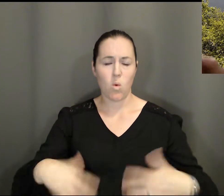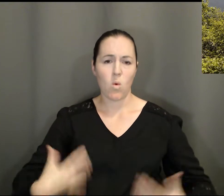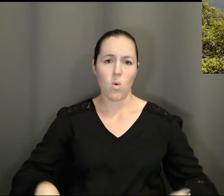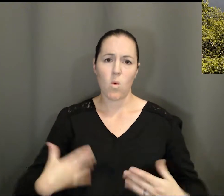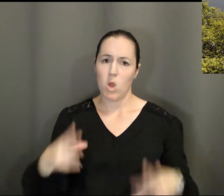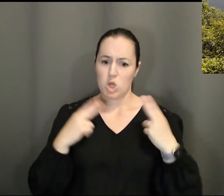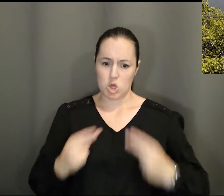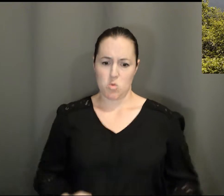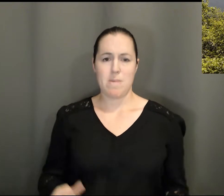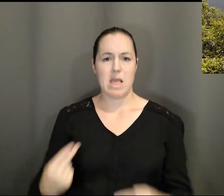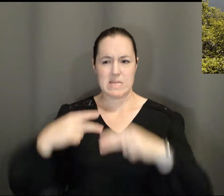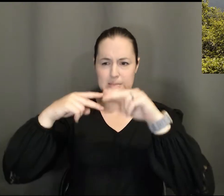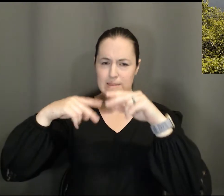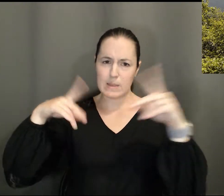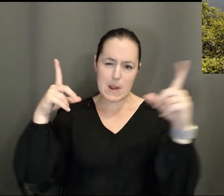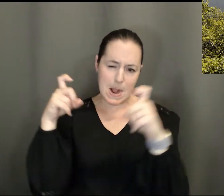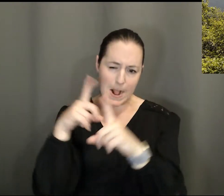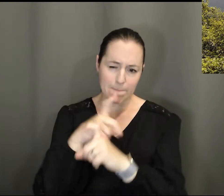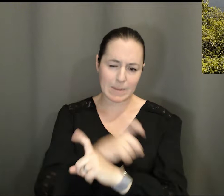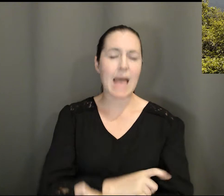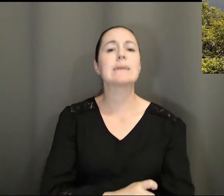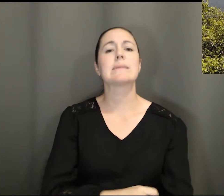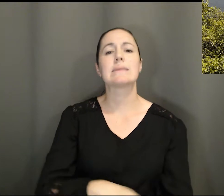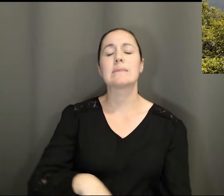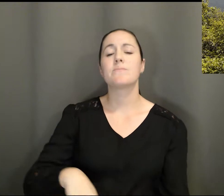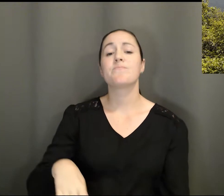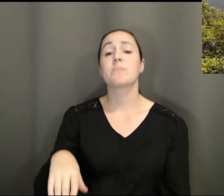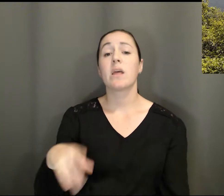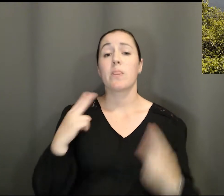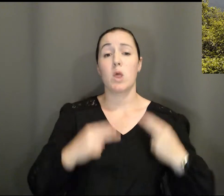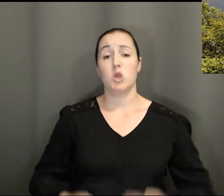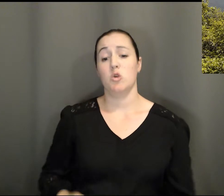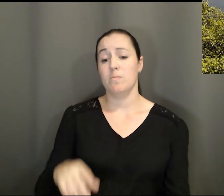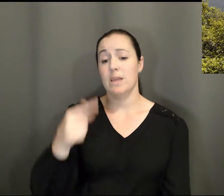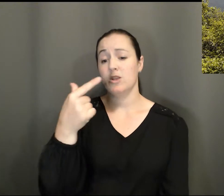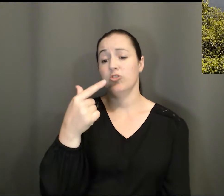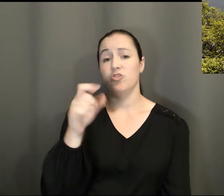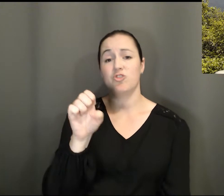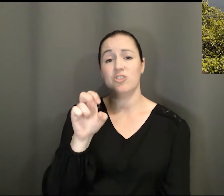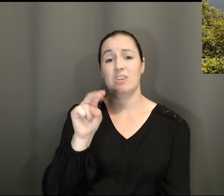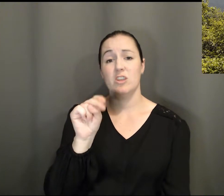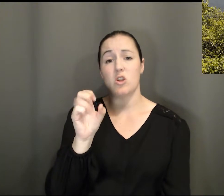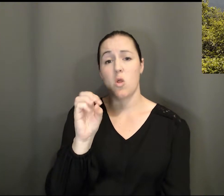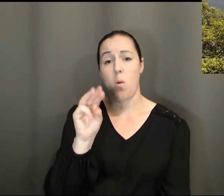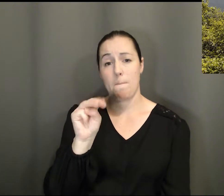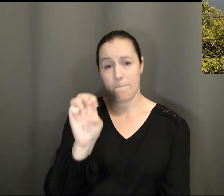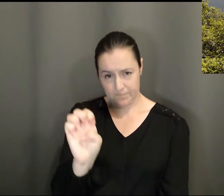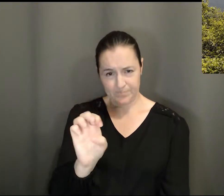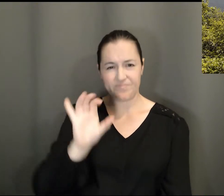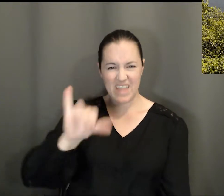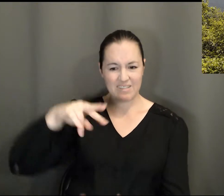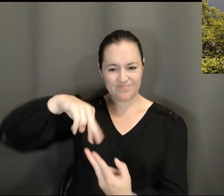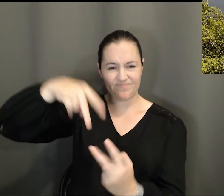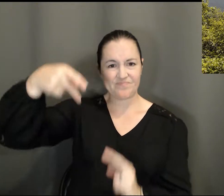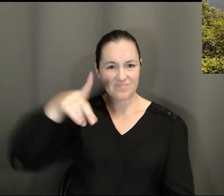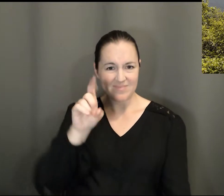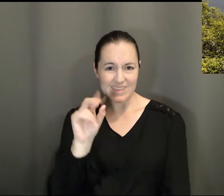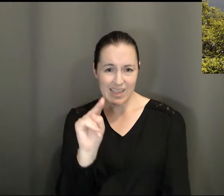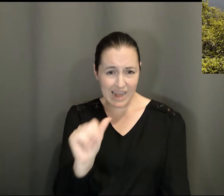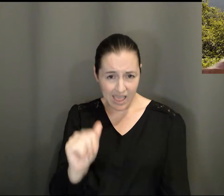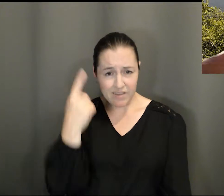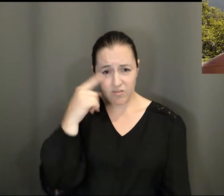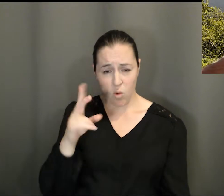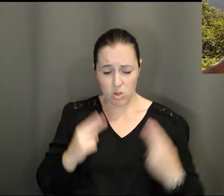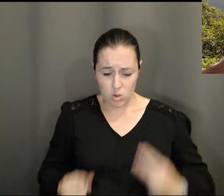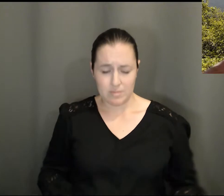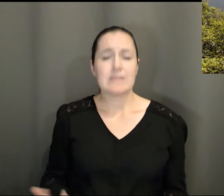could say it this way. It's how you are put together genetically. And according to Dr. Swenson, if you were to try and compile